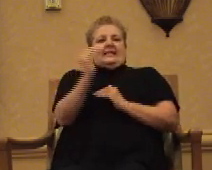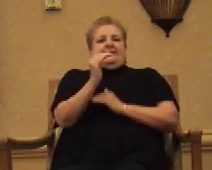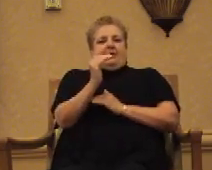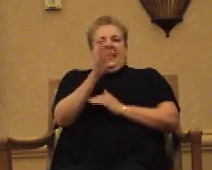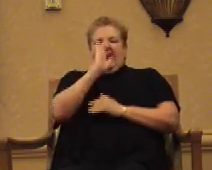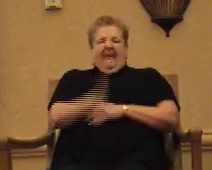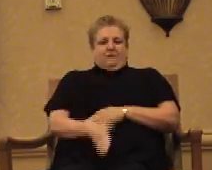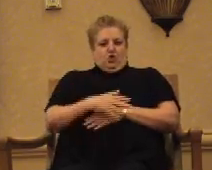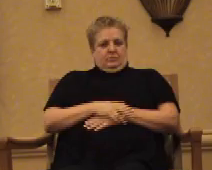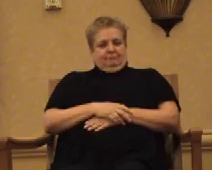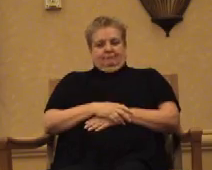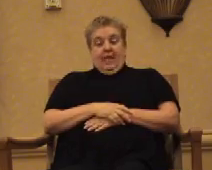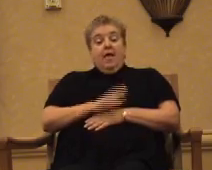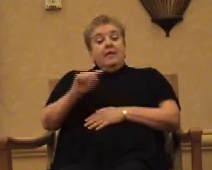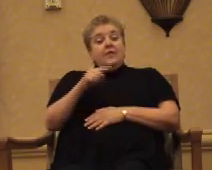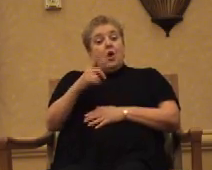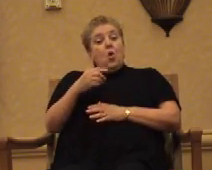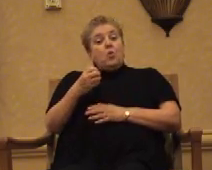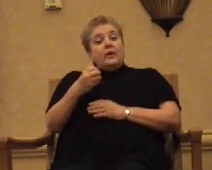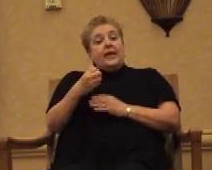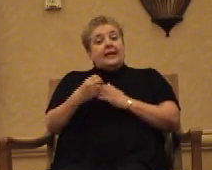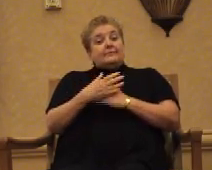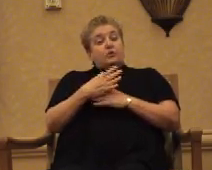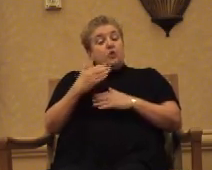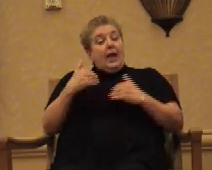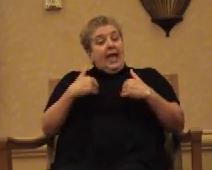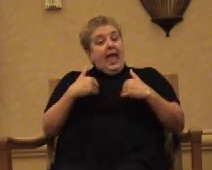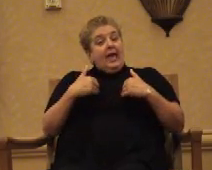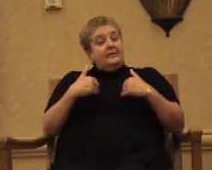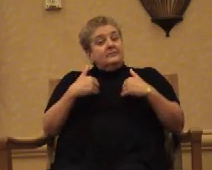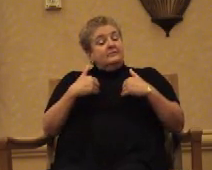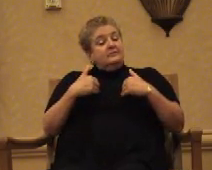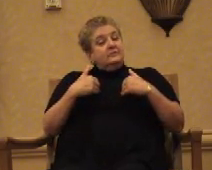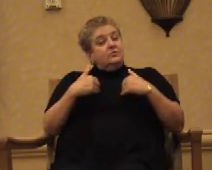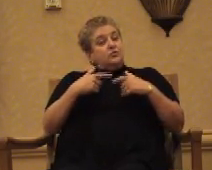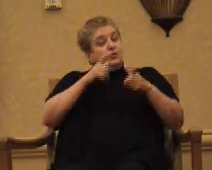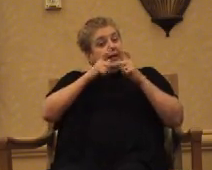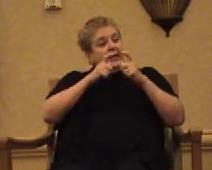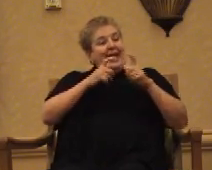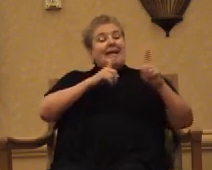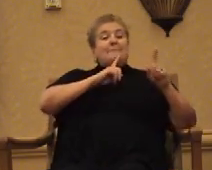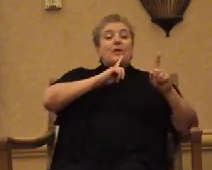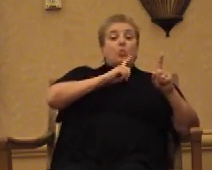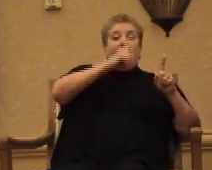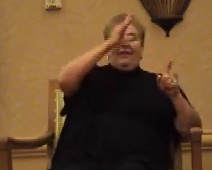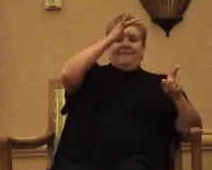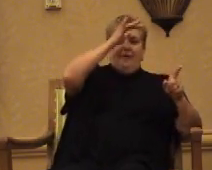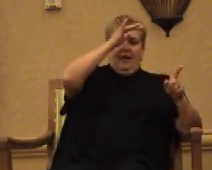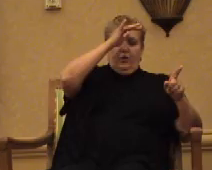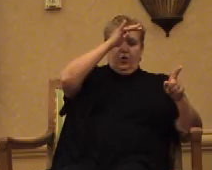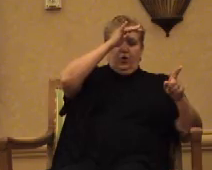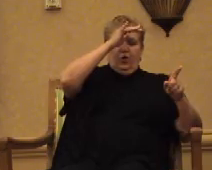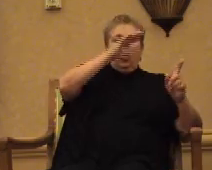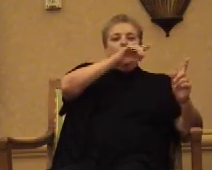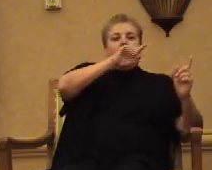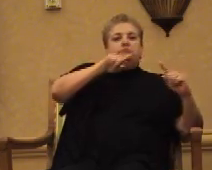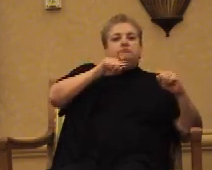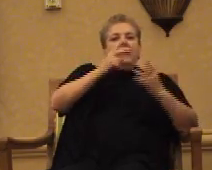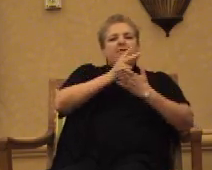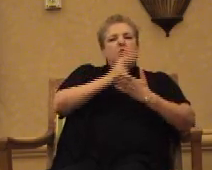only exposure I had to drinking was my father would have visitation every 2 weeks, and he'd take us